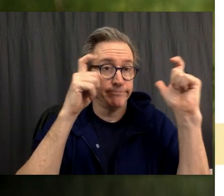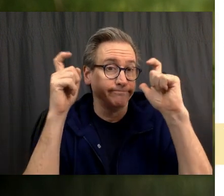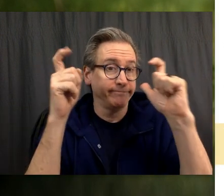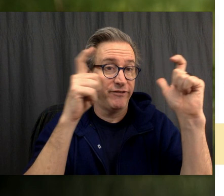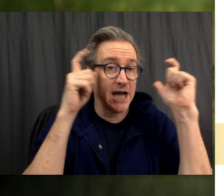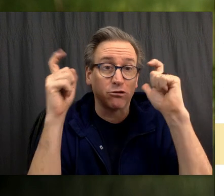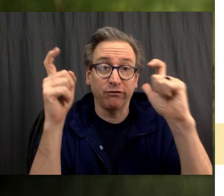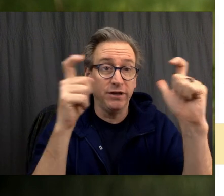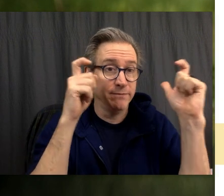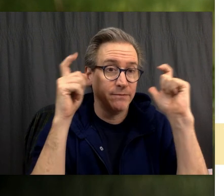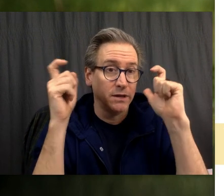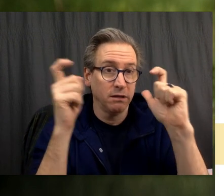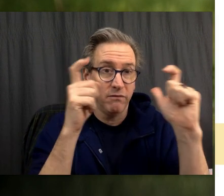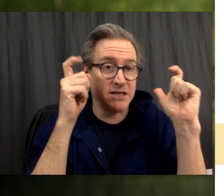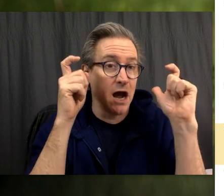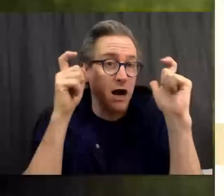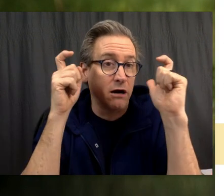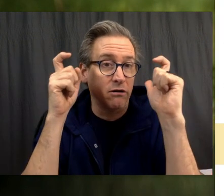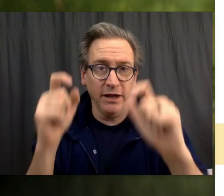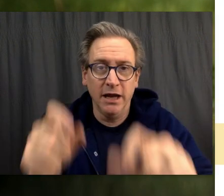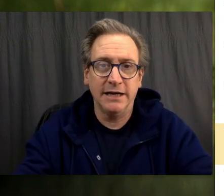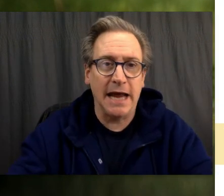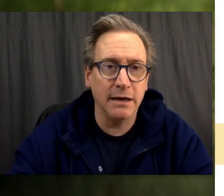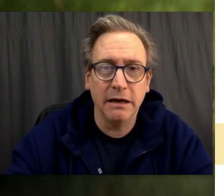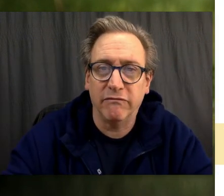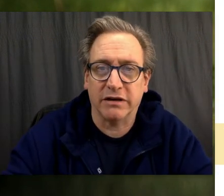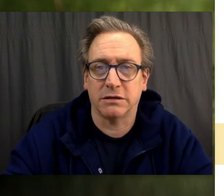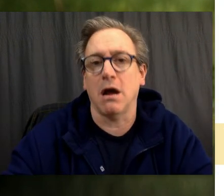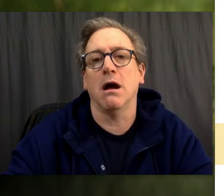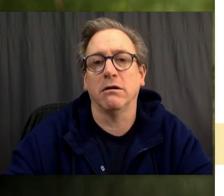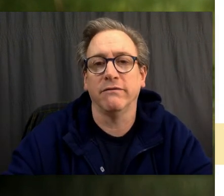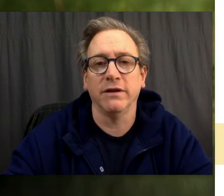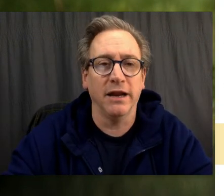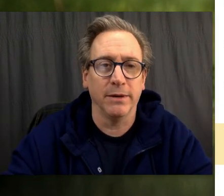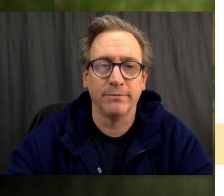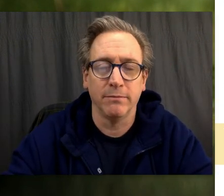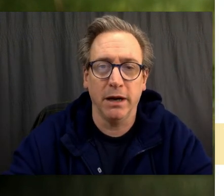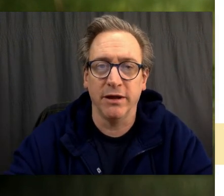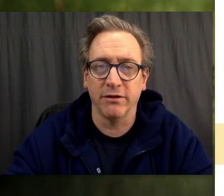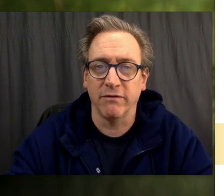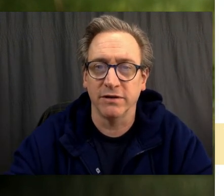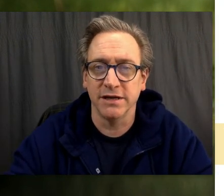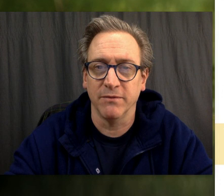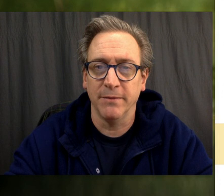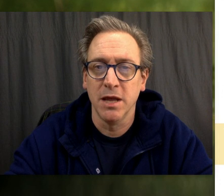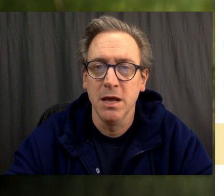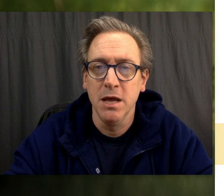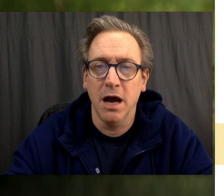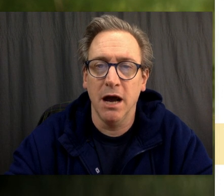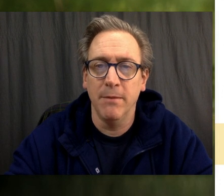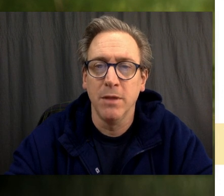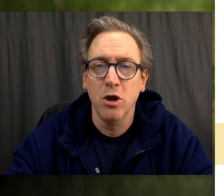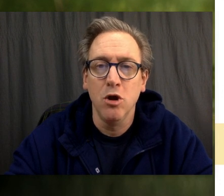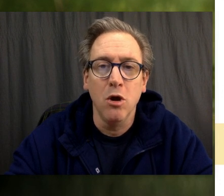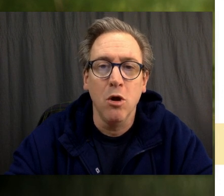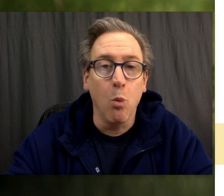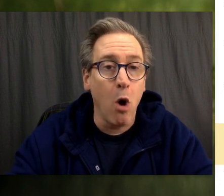picture. Photography. Photography. Candid photography. Anyway, Monty Python reference. Never